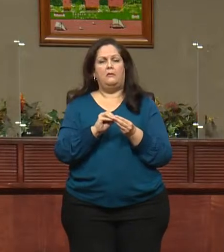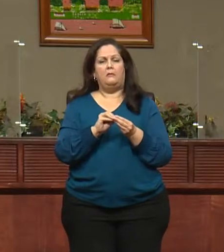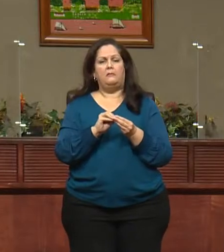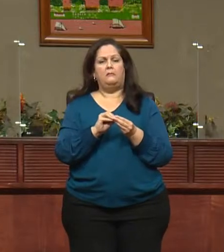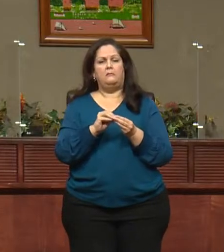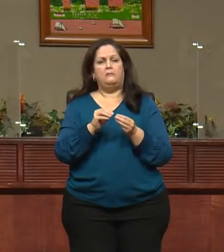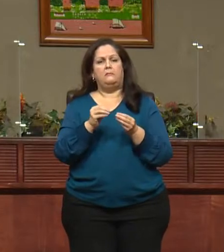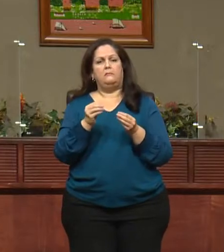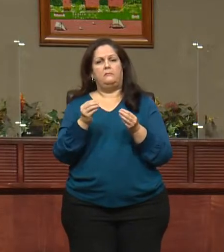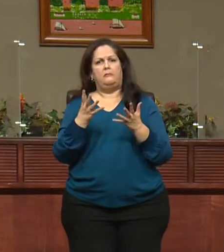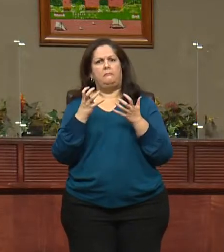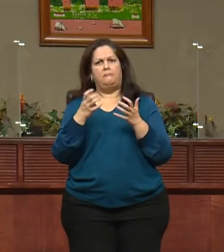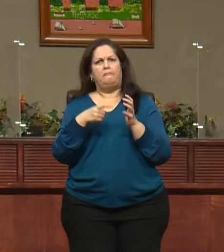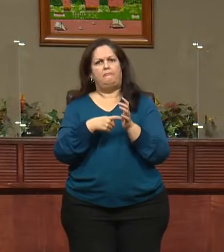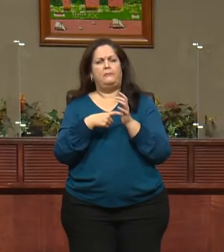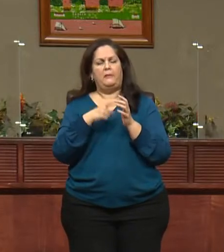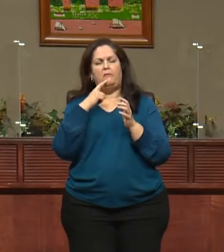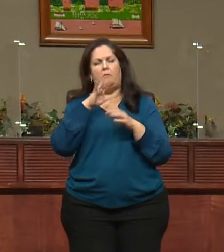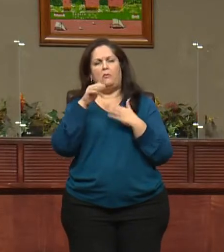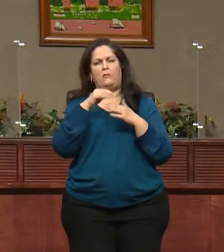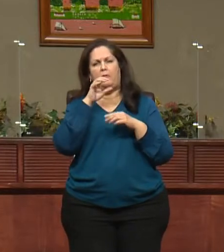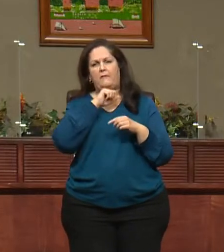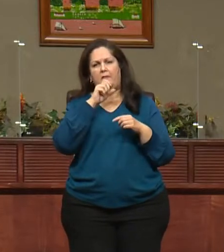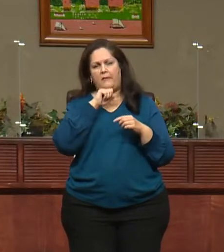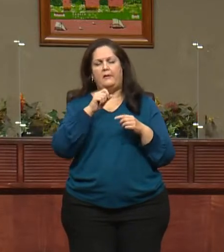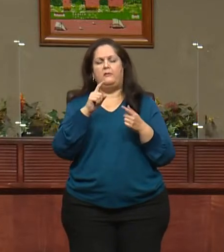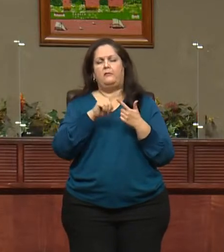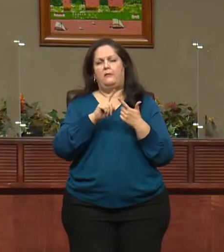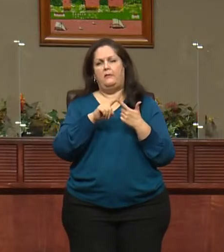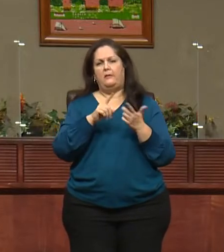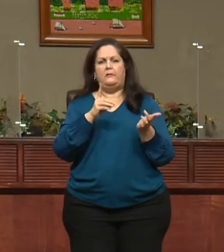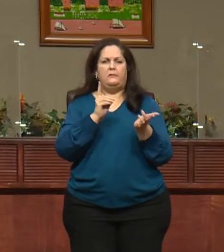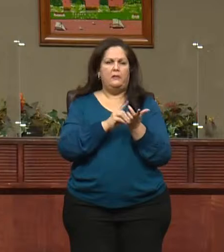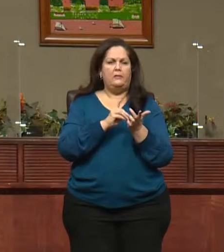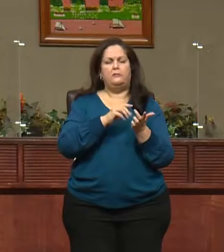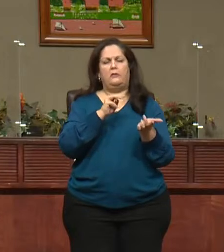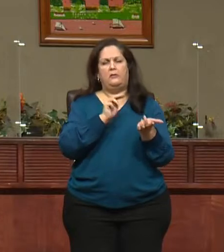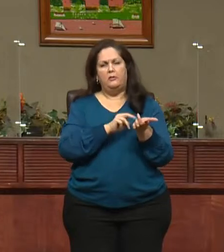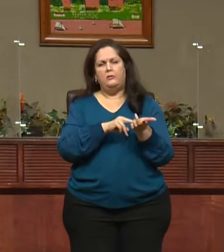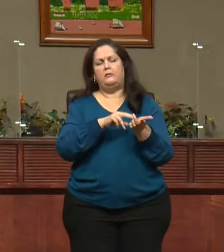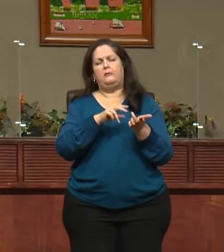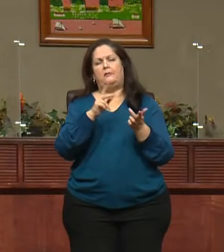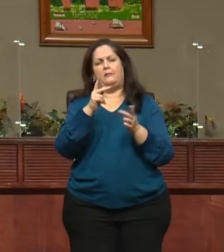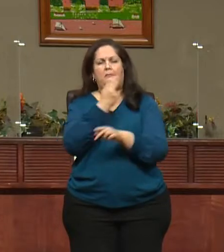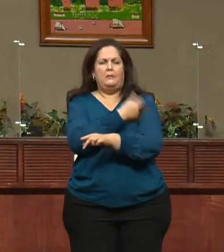ages within the healthcare workers and the frontline workers and others,